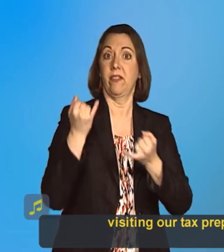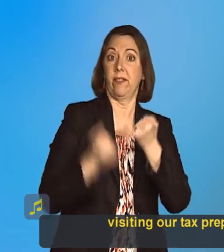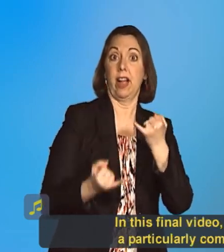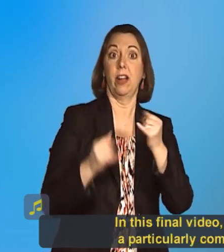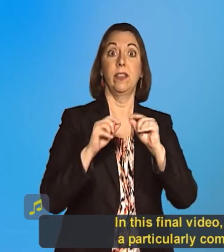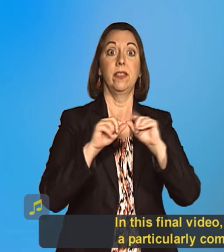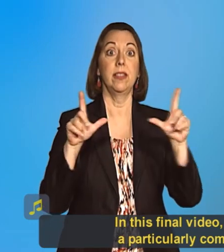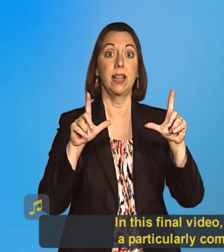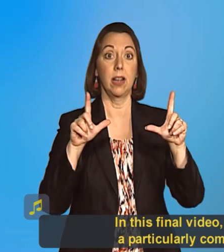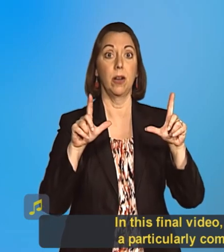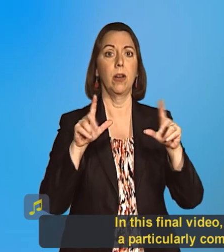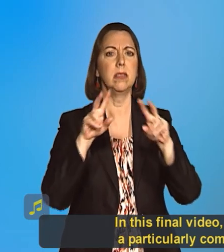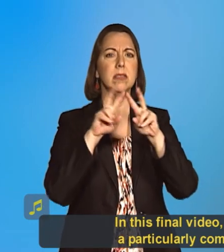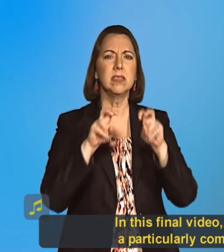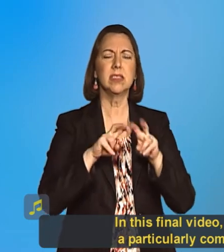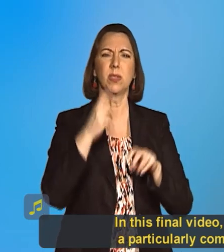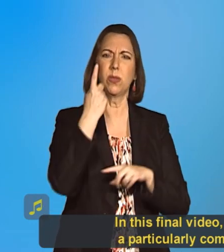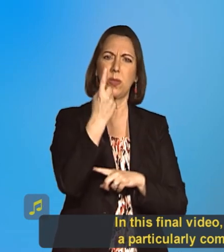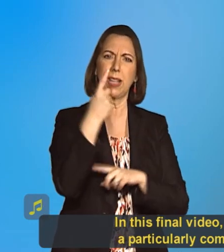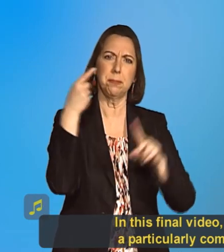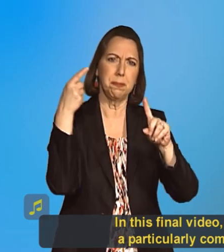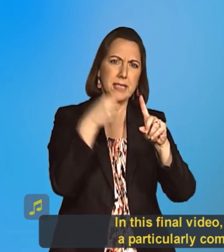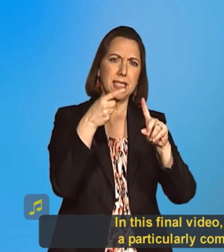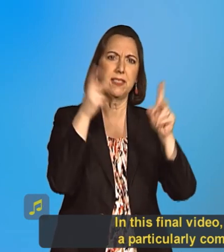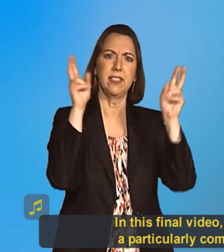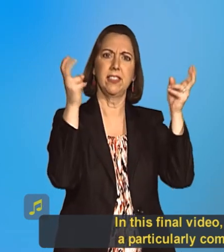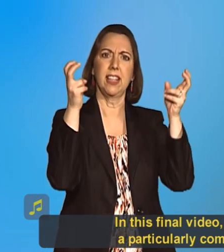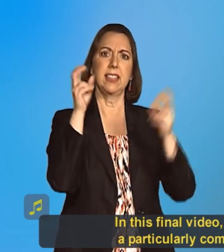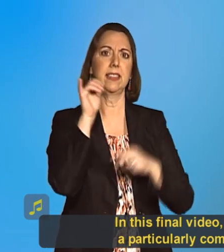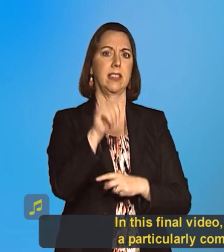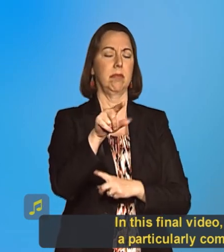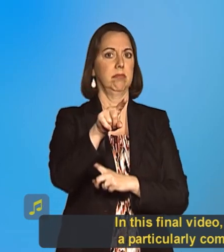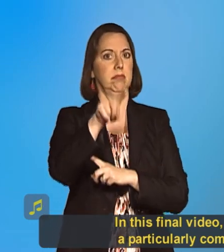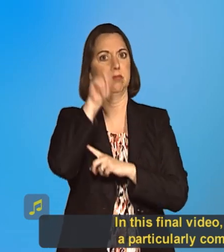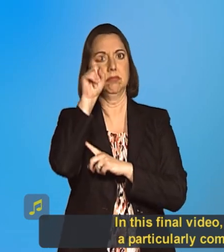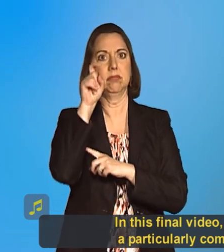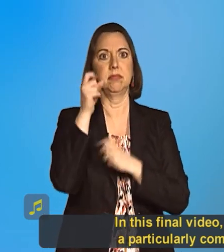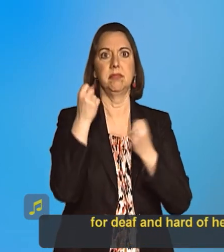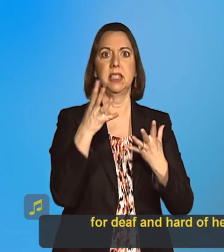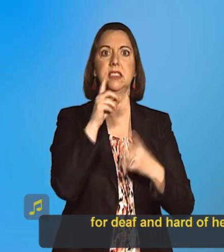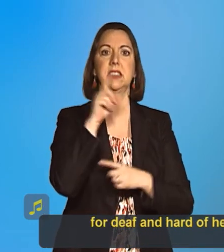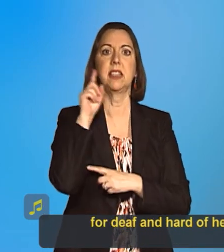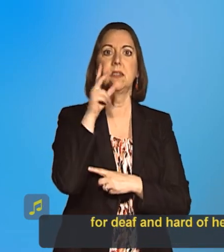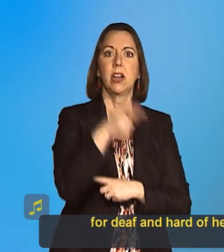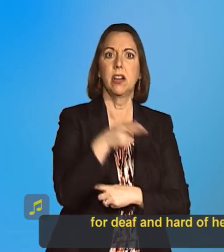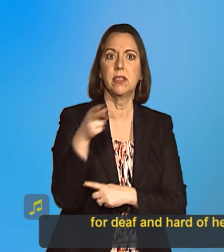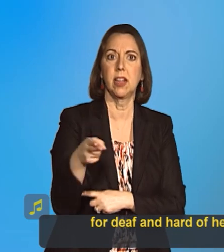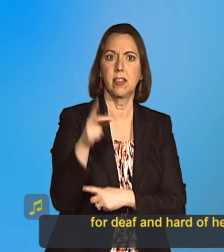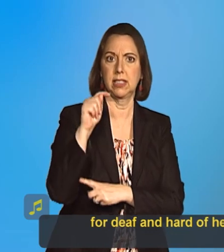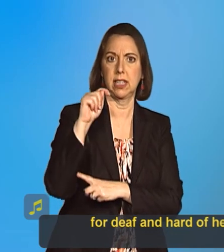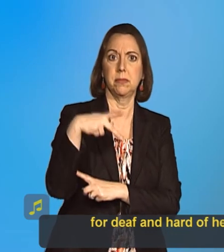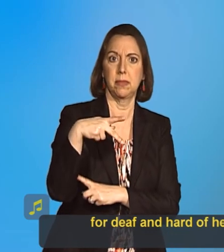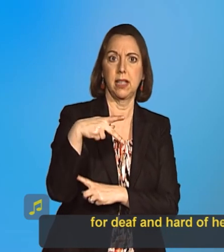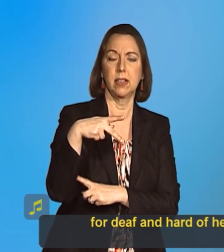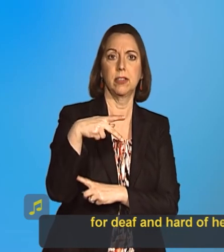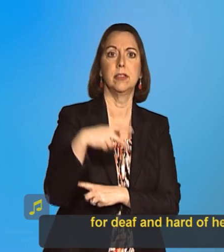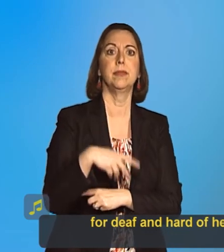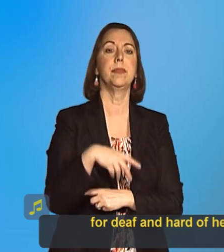In this final video, we'll look at a particularly complex phrase for deaf and hard of hearing taxpayers: